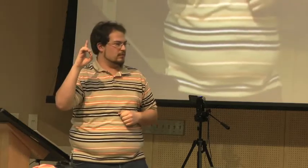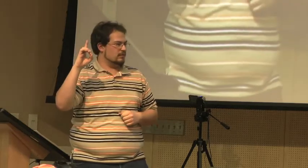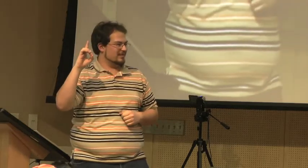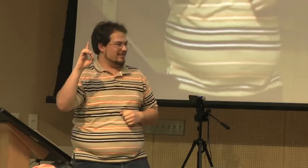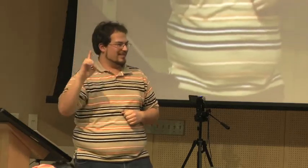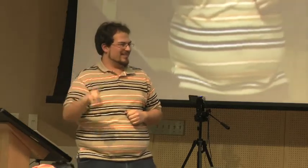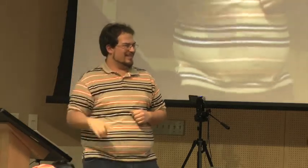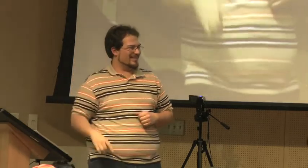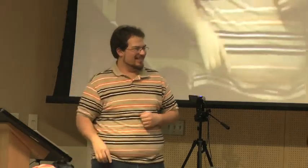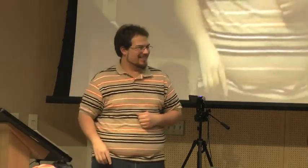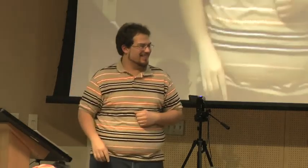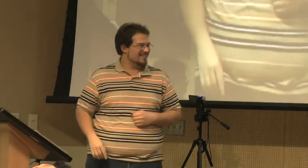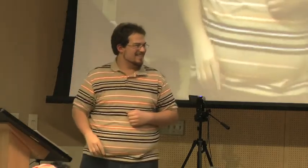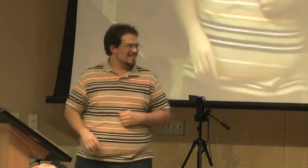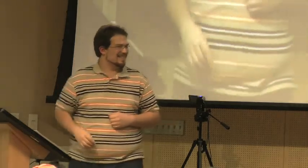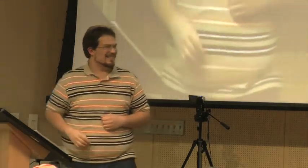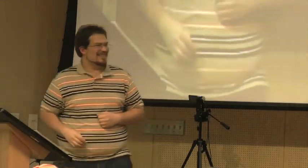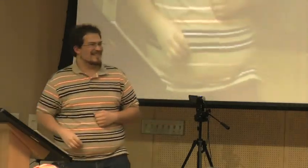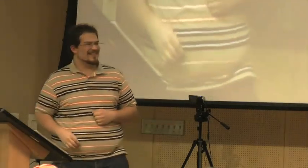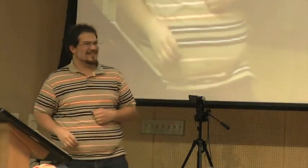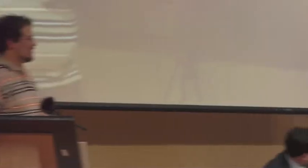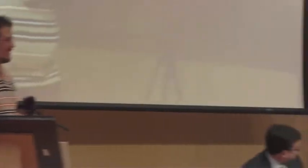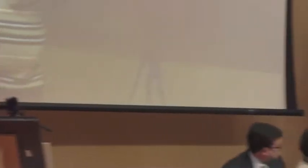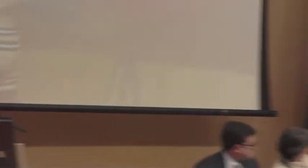for English courses from level A to D?